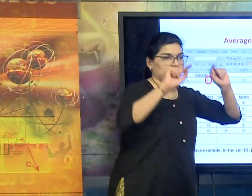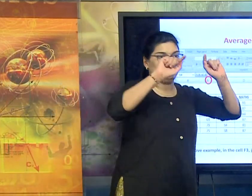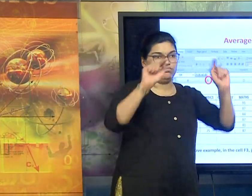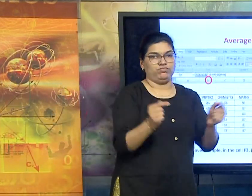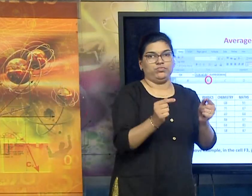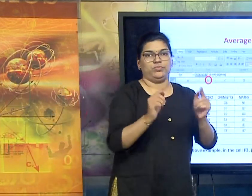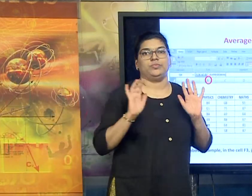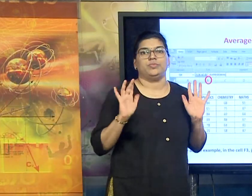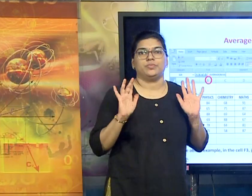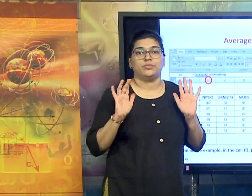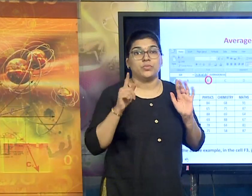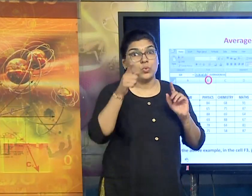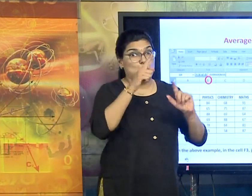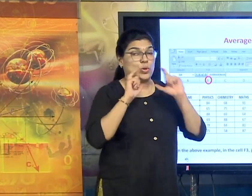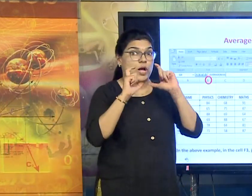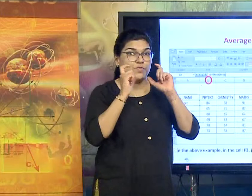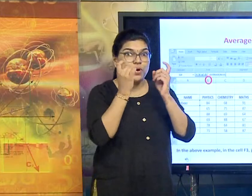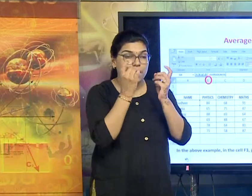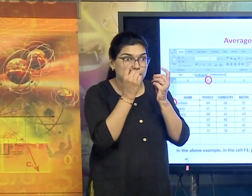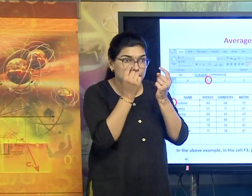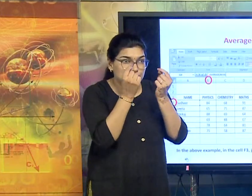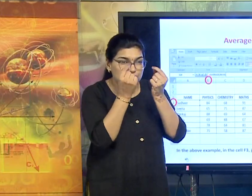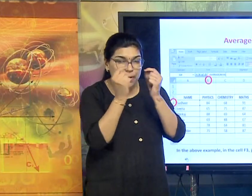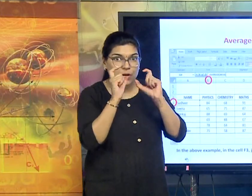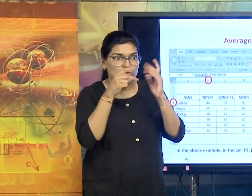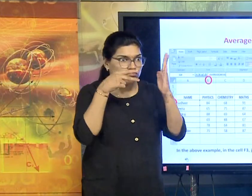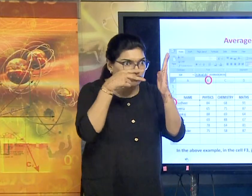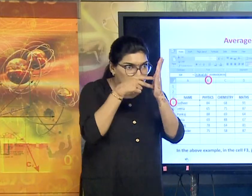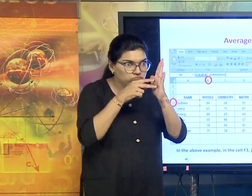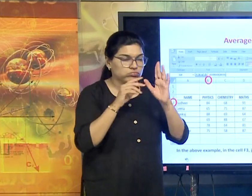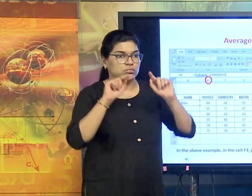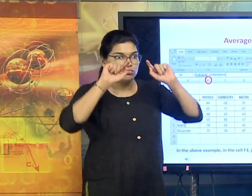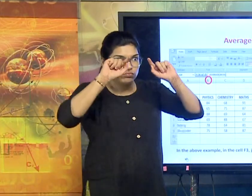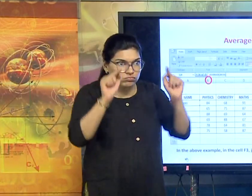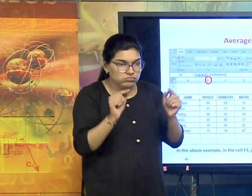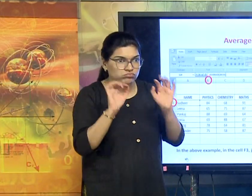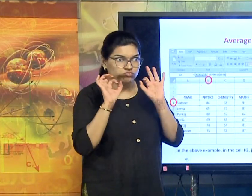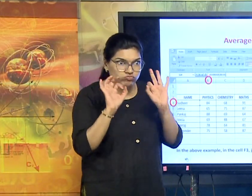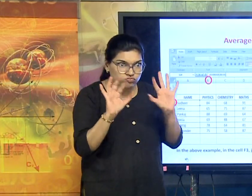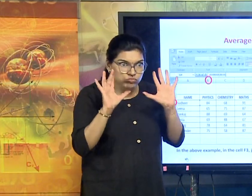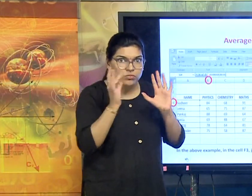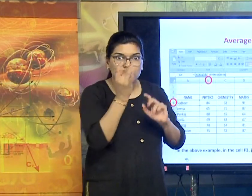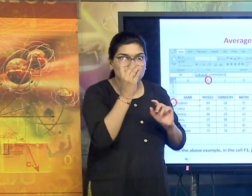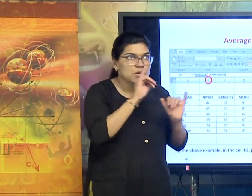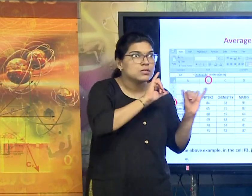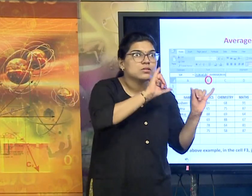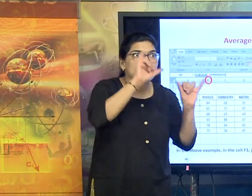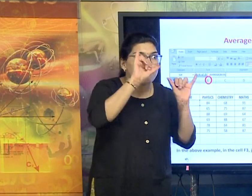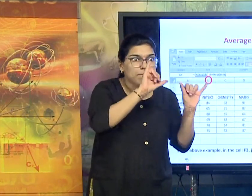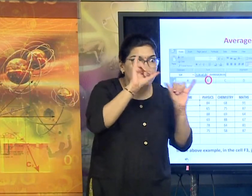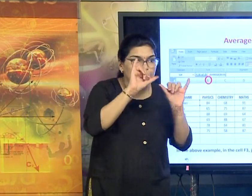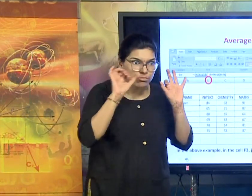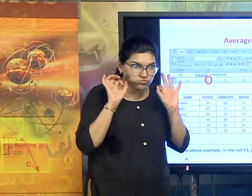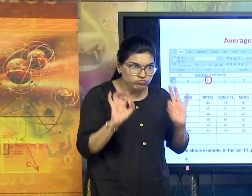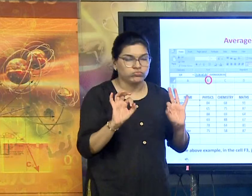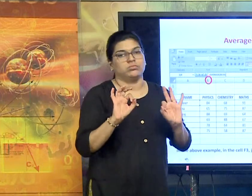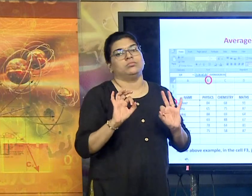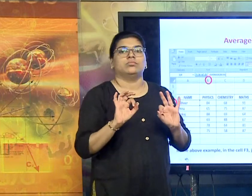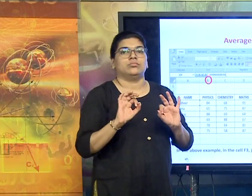B4 till which is the last cell, we have to write that cell number, and in between we have to put that ratio